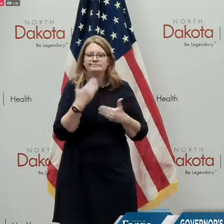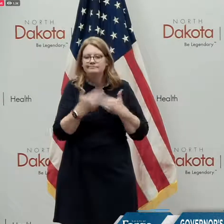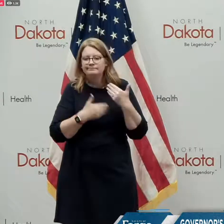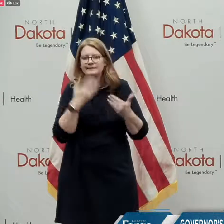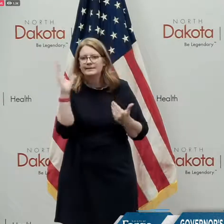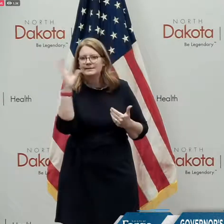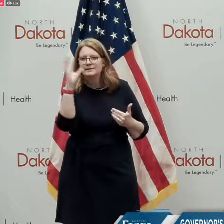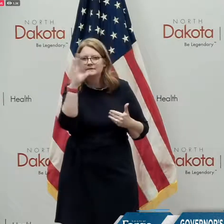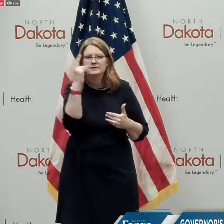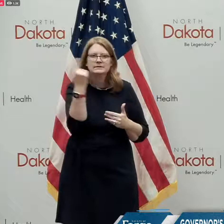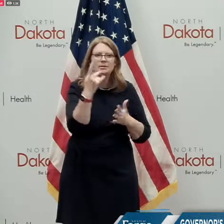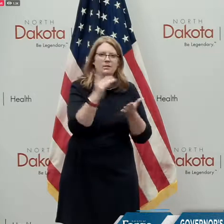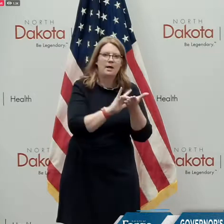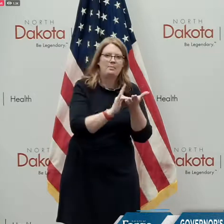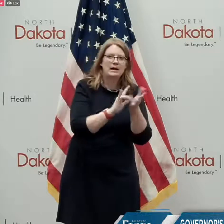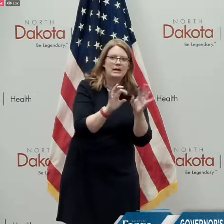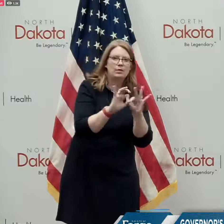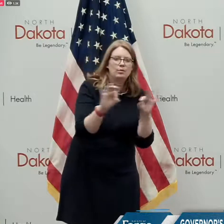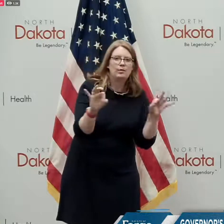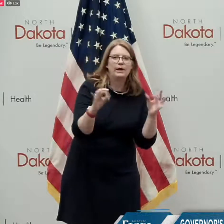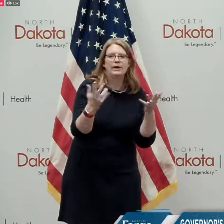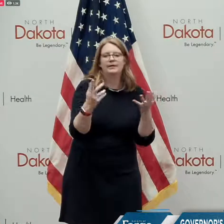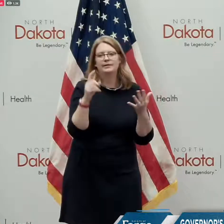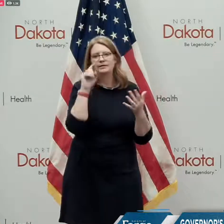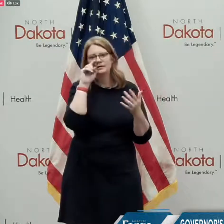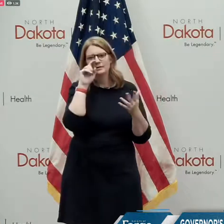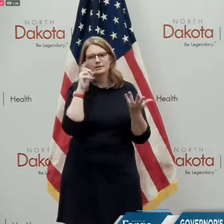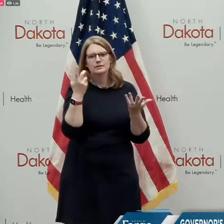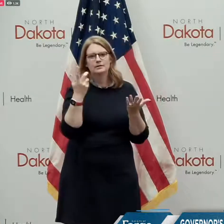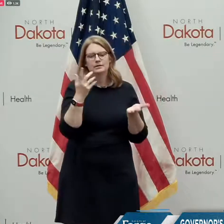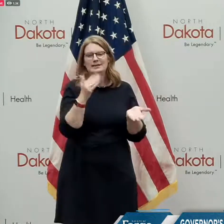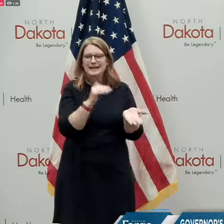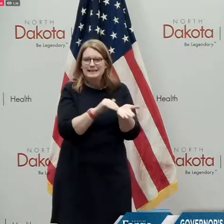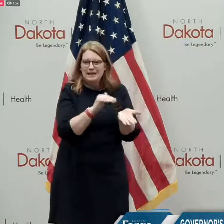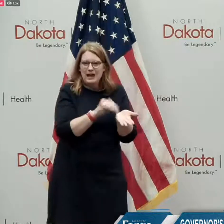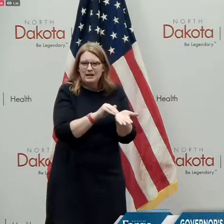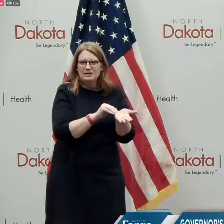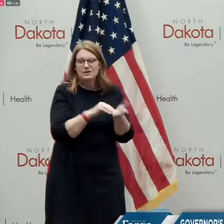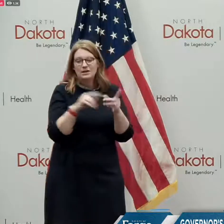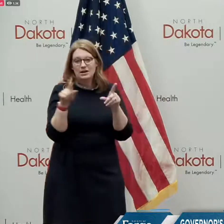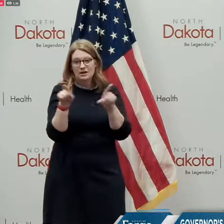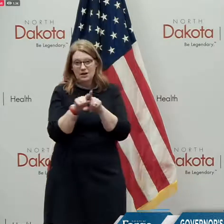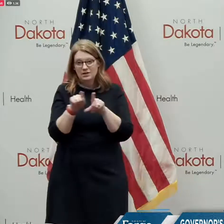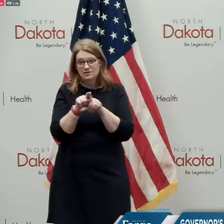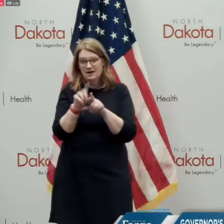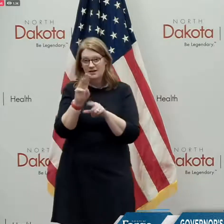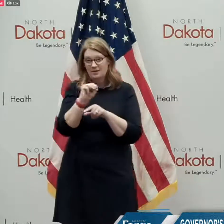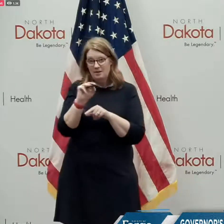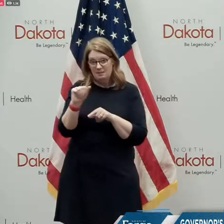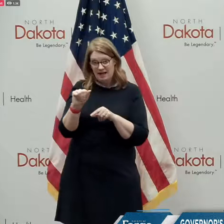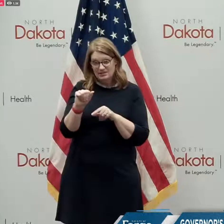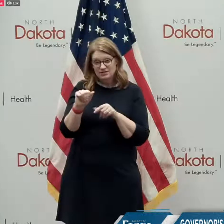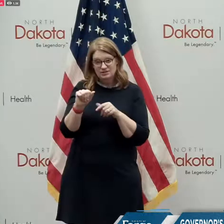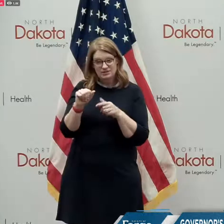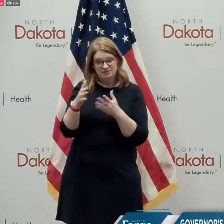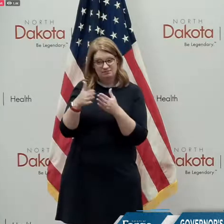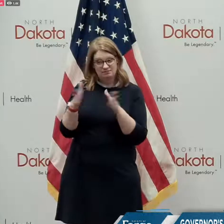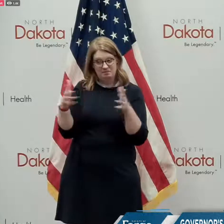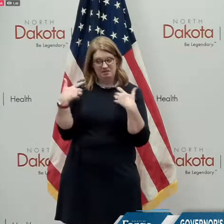someone with a medical degree, and optimally it would be a medical, be a doctor and have a master's in public health. That'd be the optimum thing.